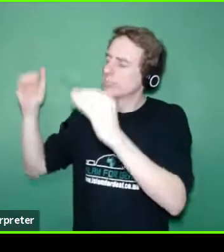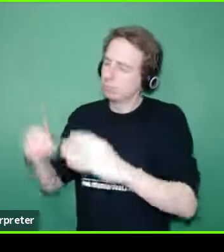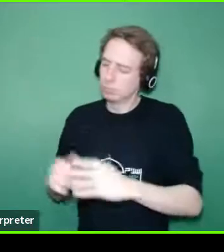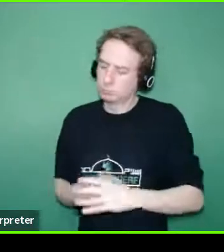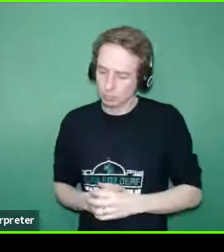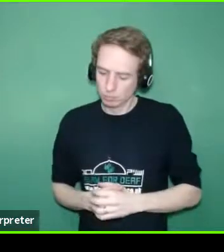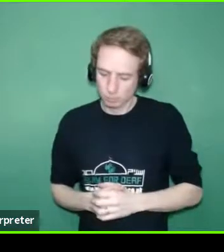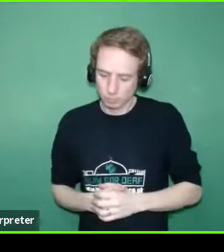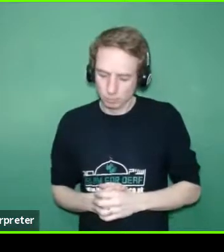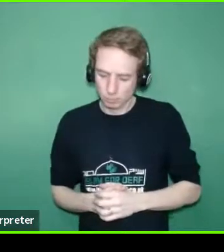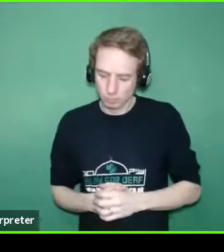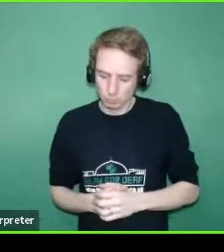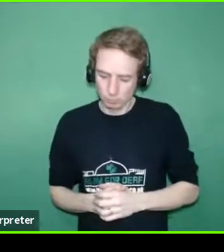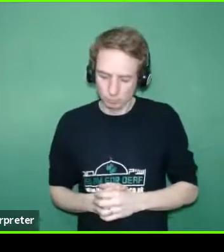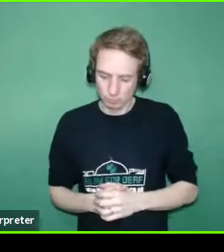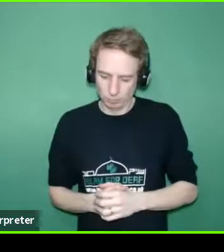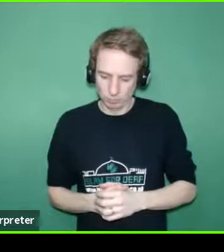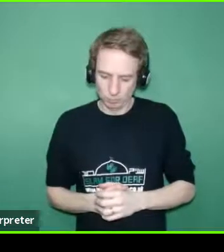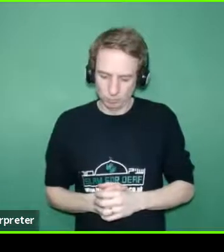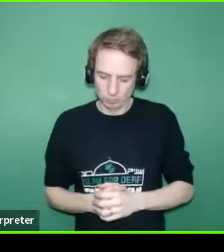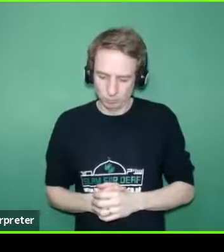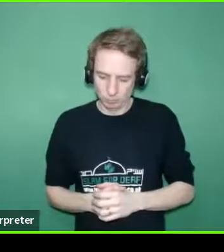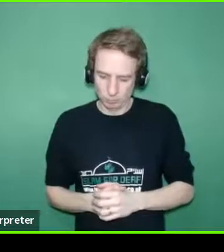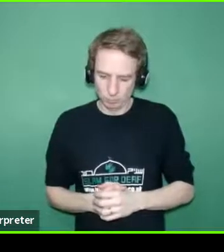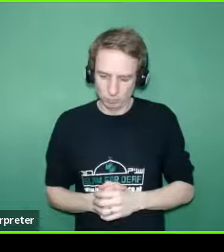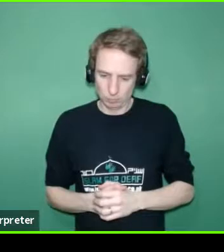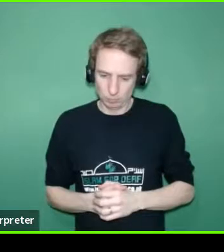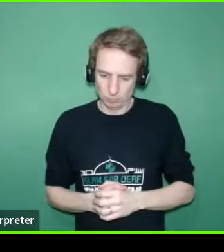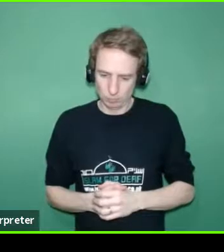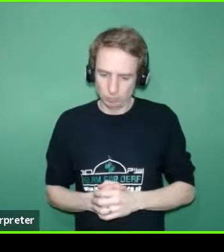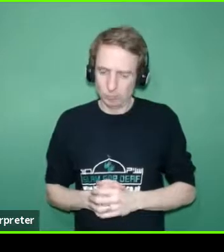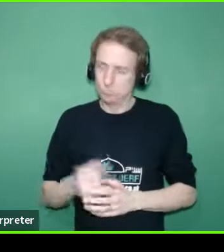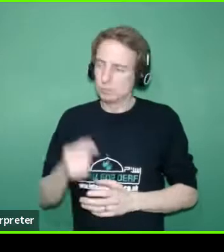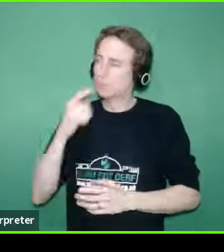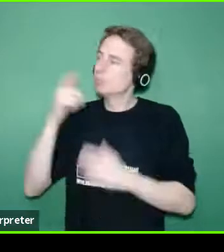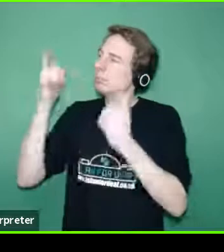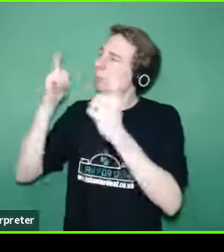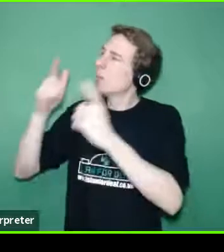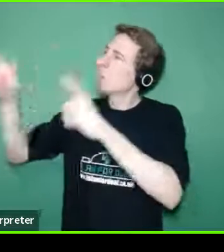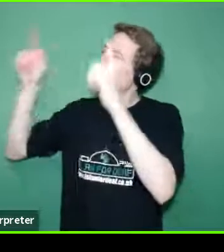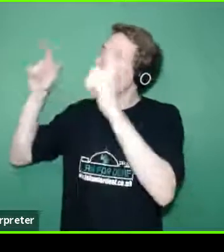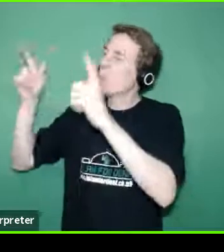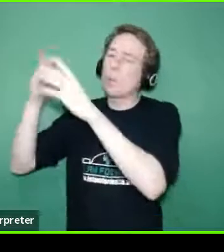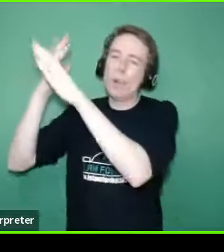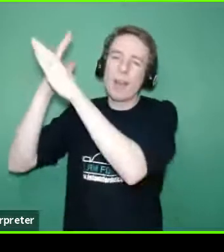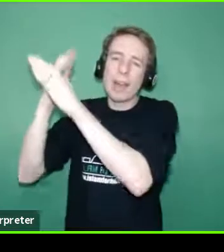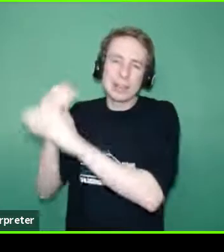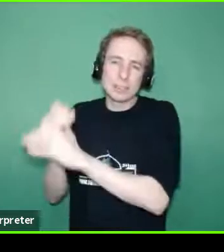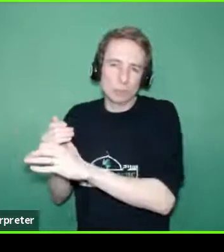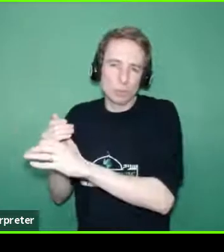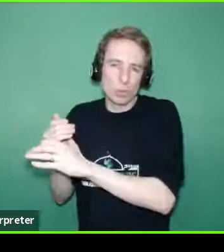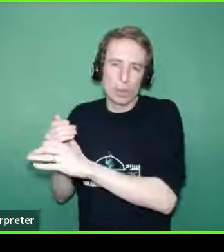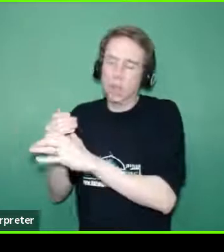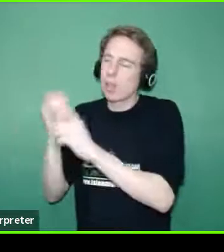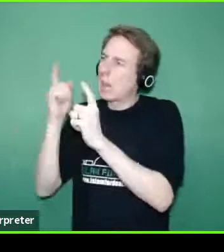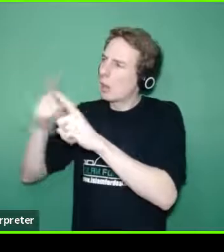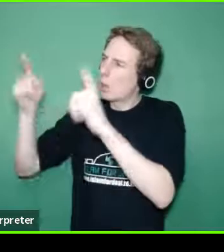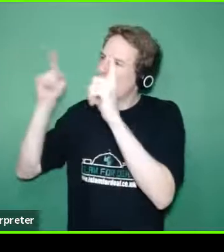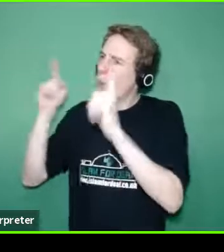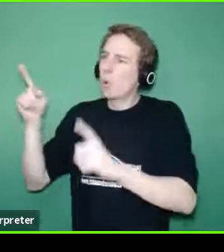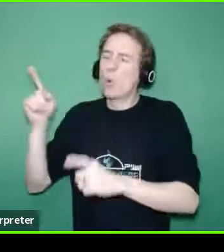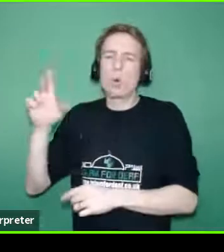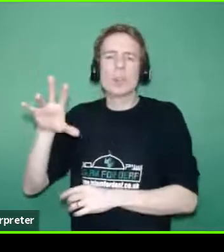Quddusun, Rabbul Malaikati wal Ruh, the Lord of the angels and the Lord of the Spirit, the